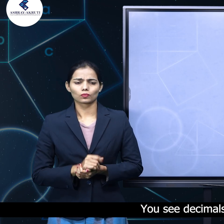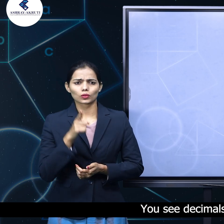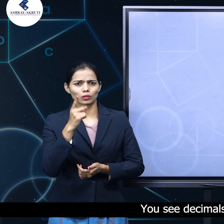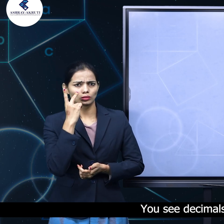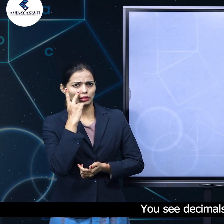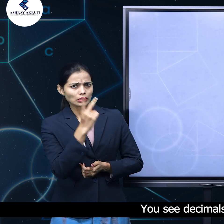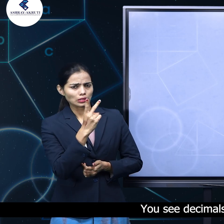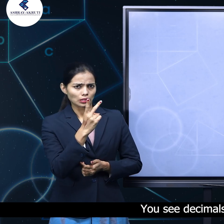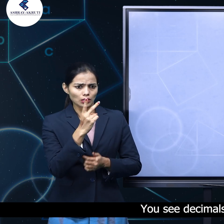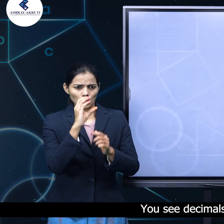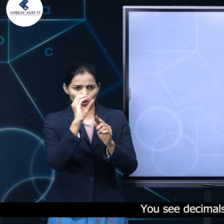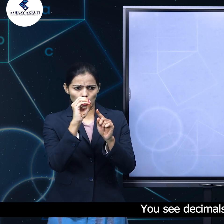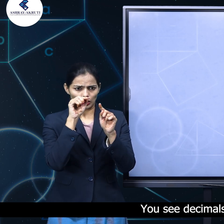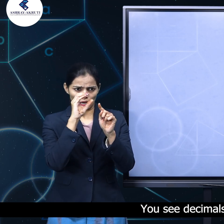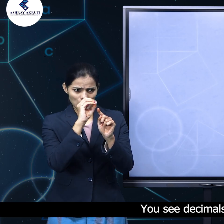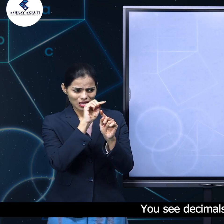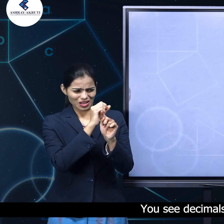You see decimals in everyday life,